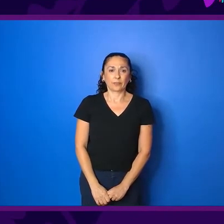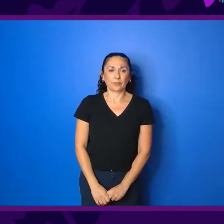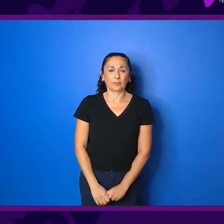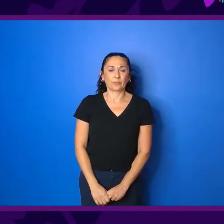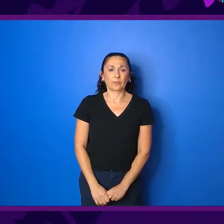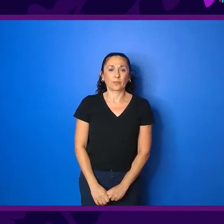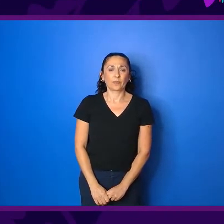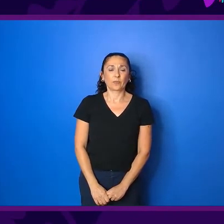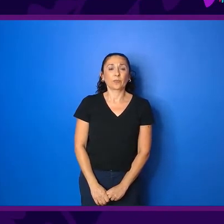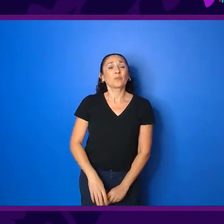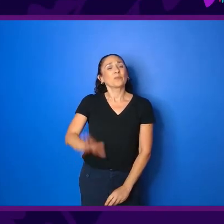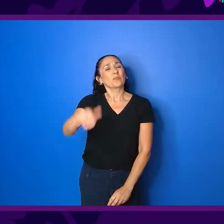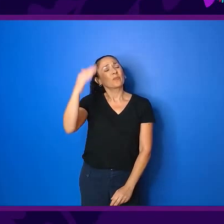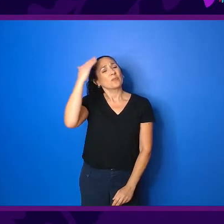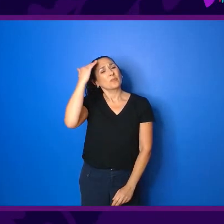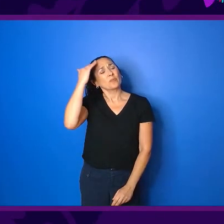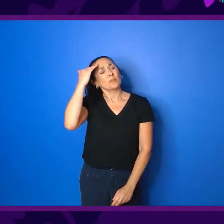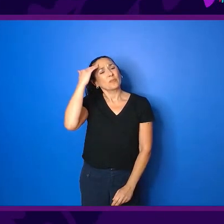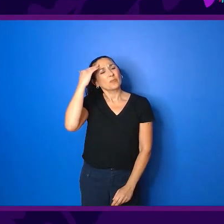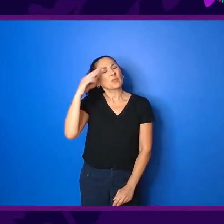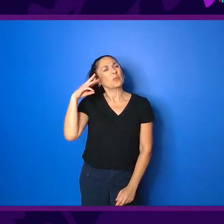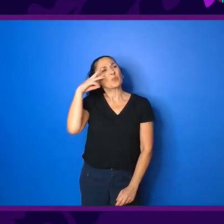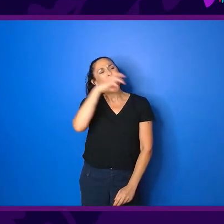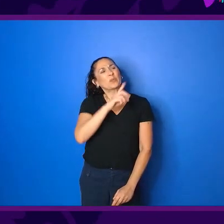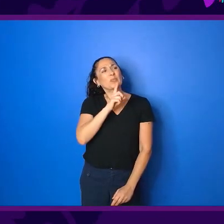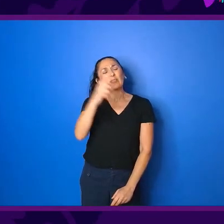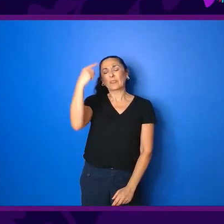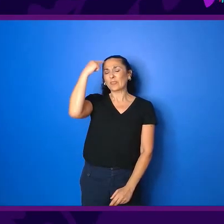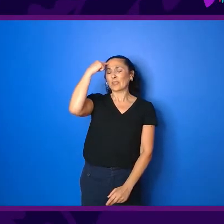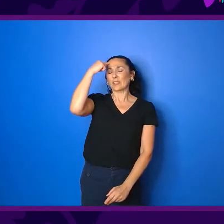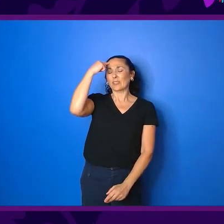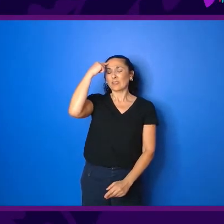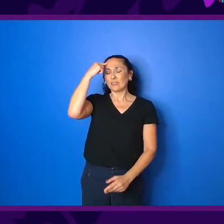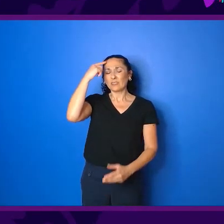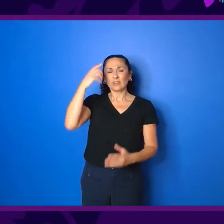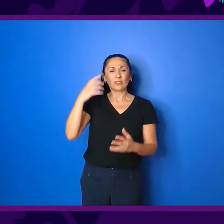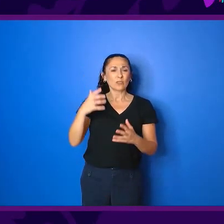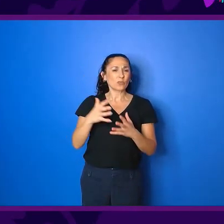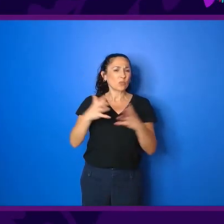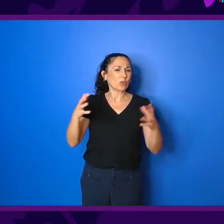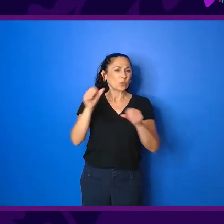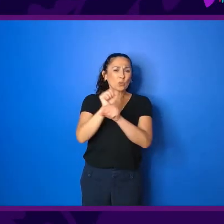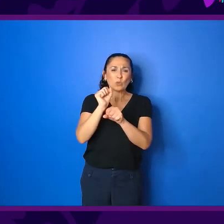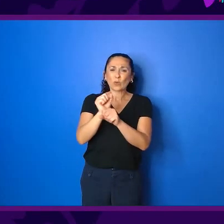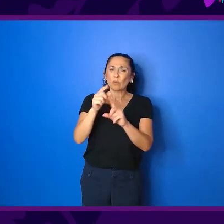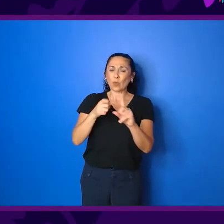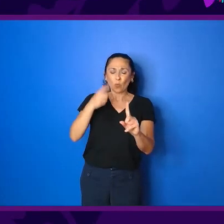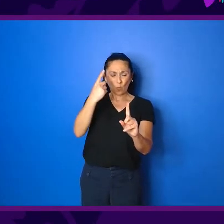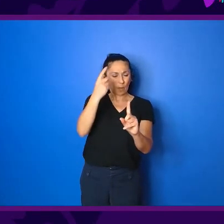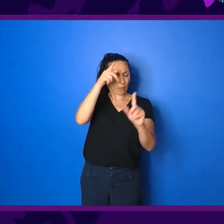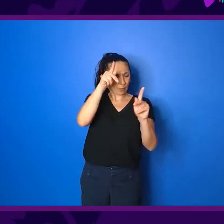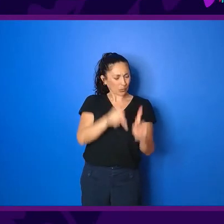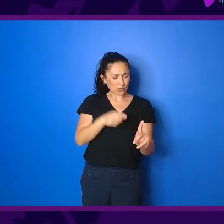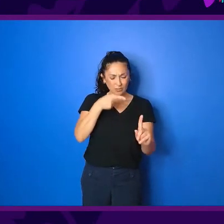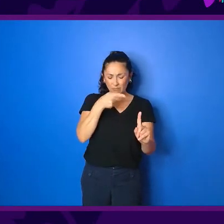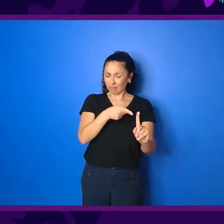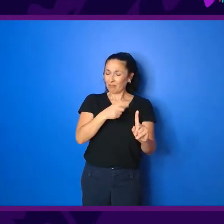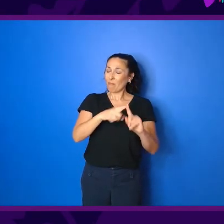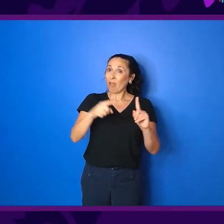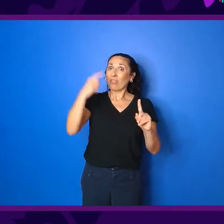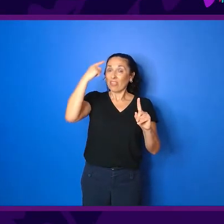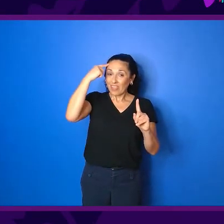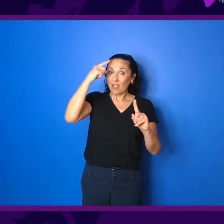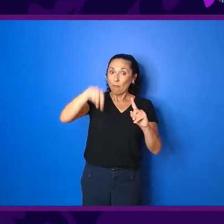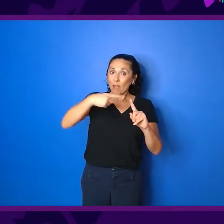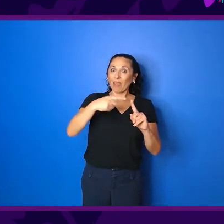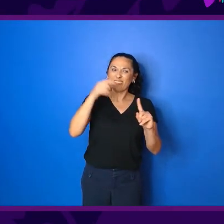You know, it's a weird thing to actually think that so much work can come from one person. But when you think about it, that is exactly